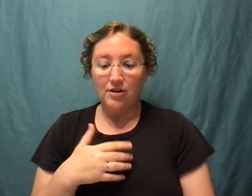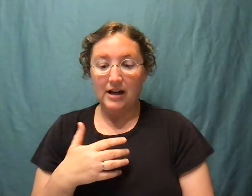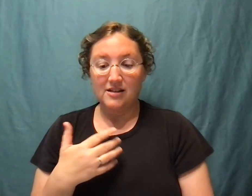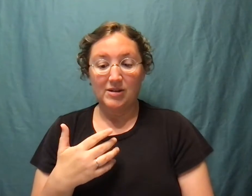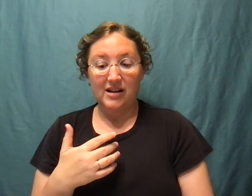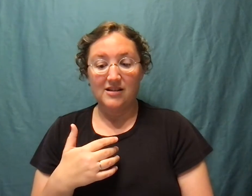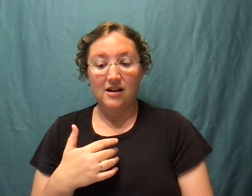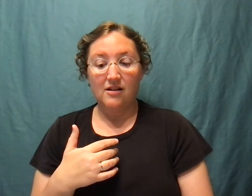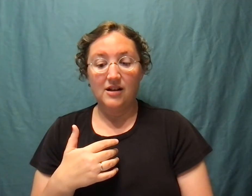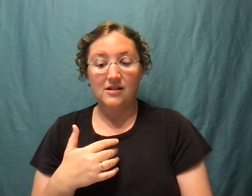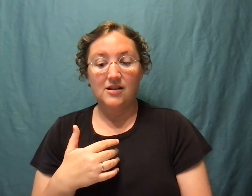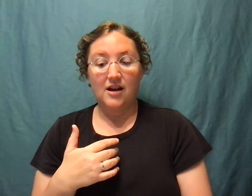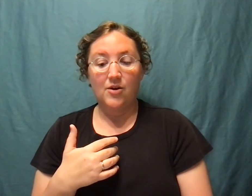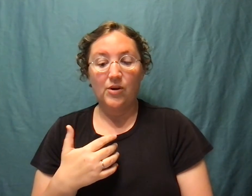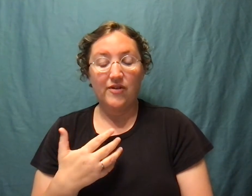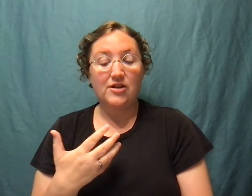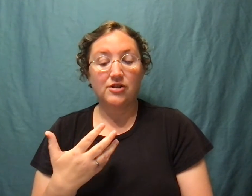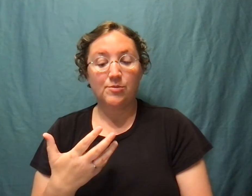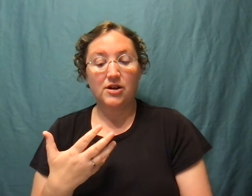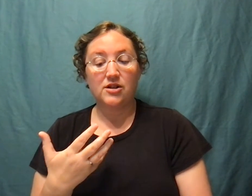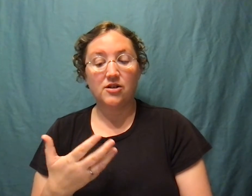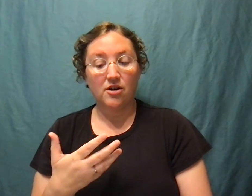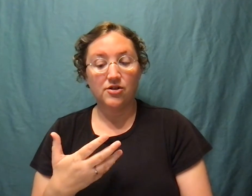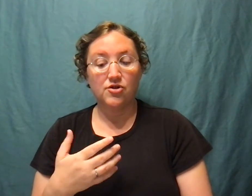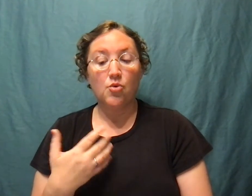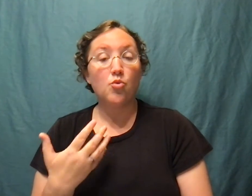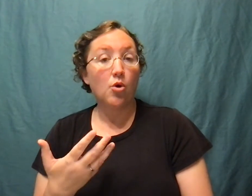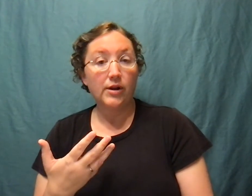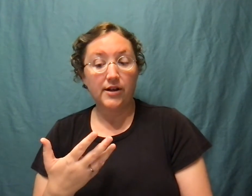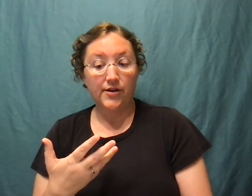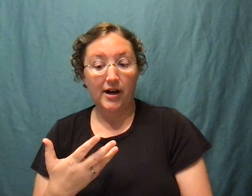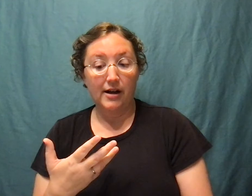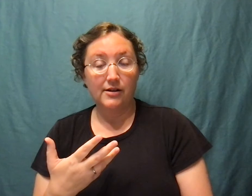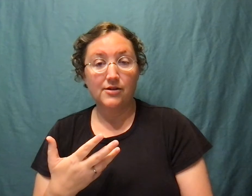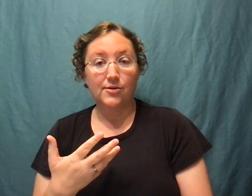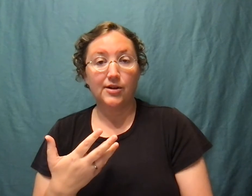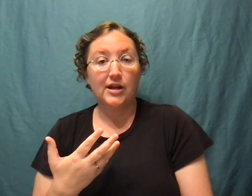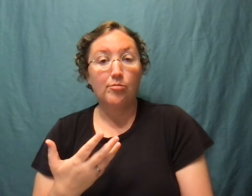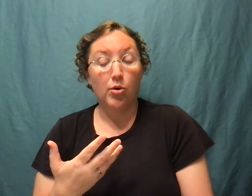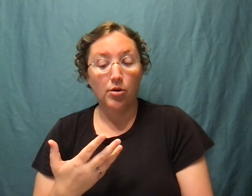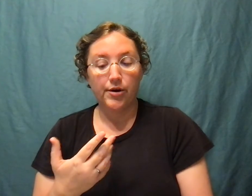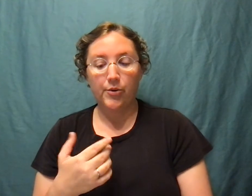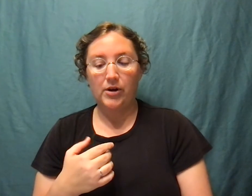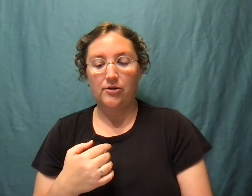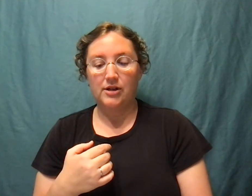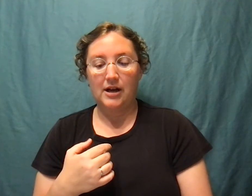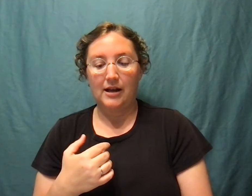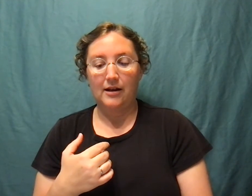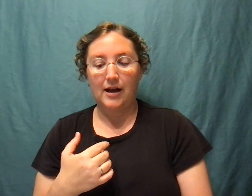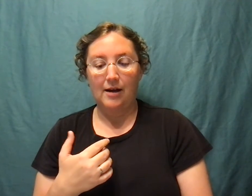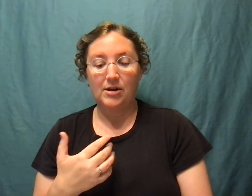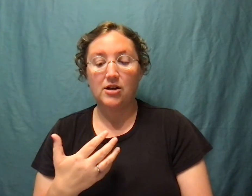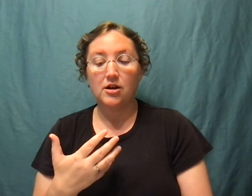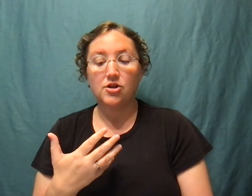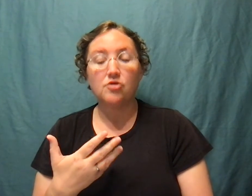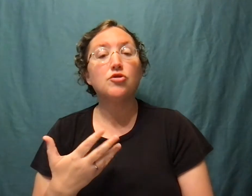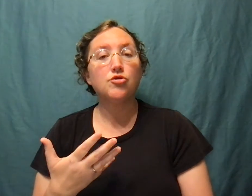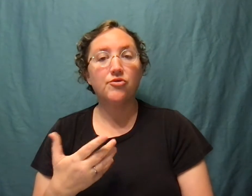Sarcasm in ASL is done with facial expressions also. So rolling your eyes or looking bored when you're signing happy shows your true